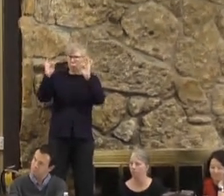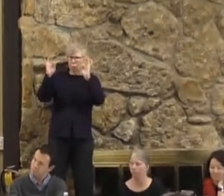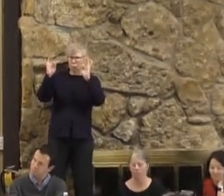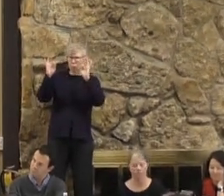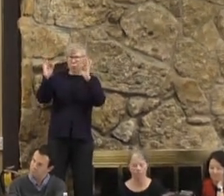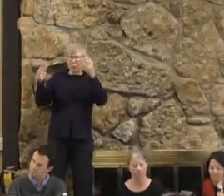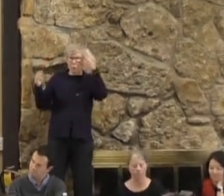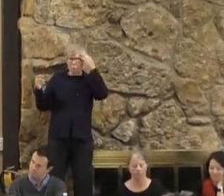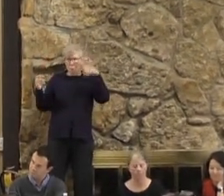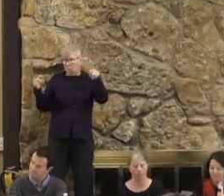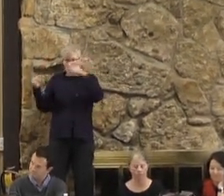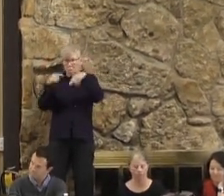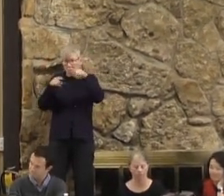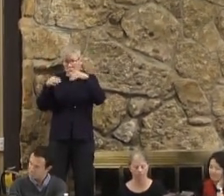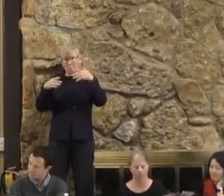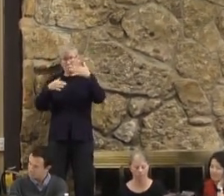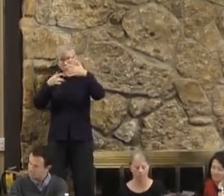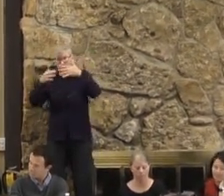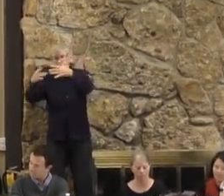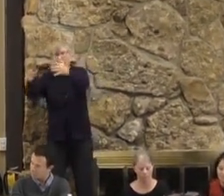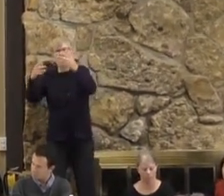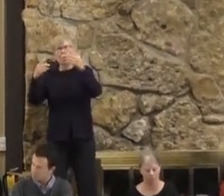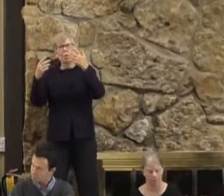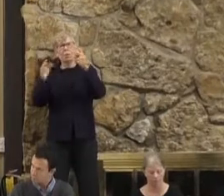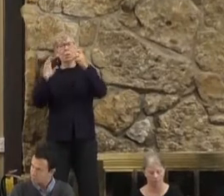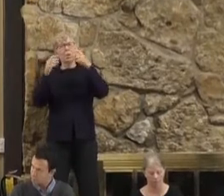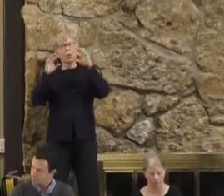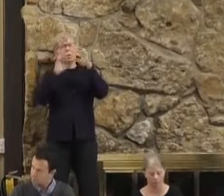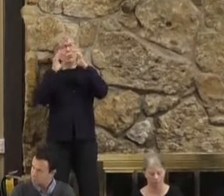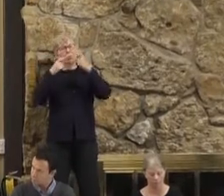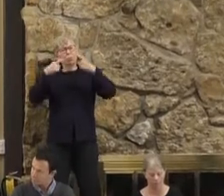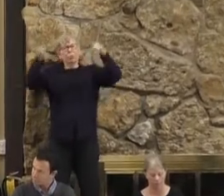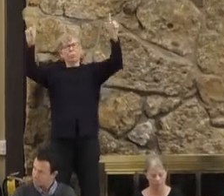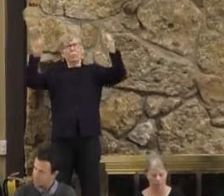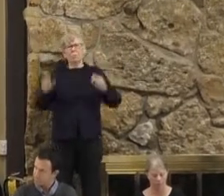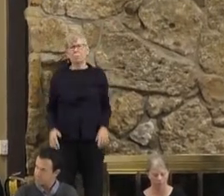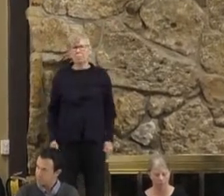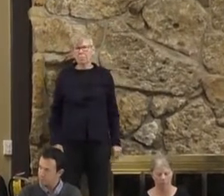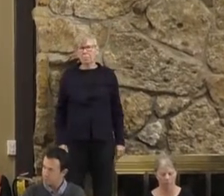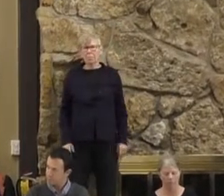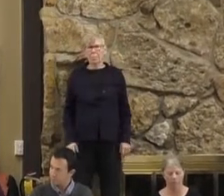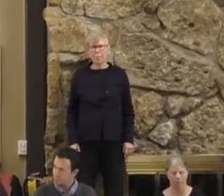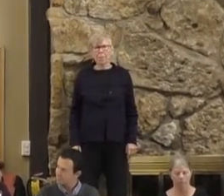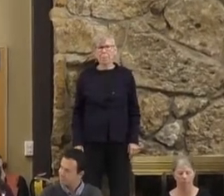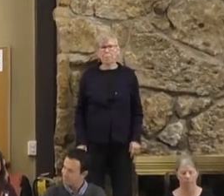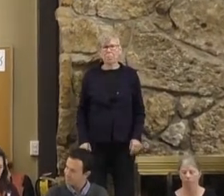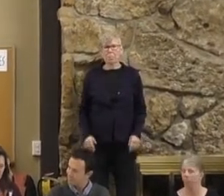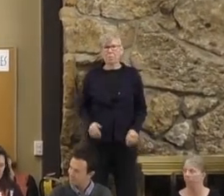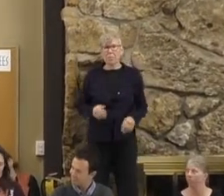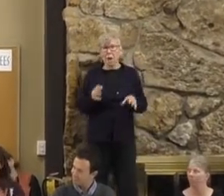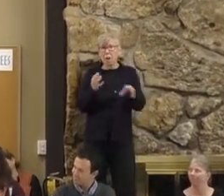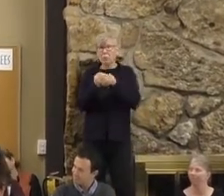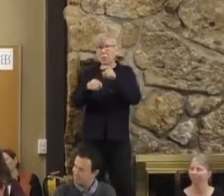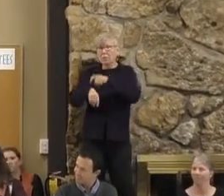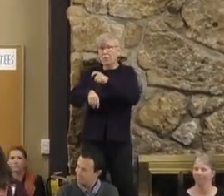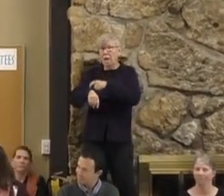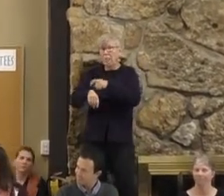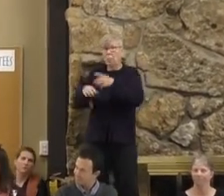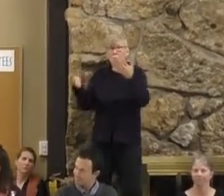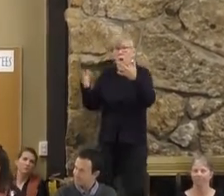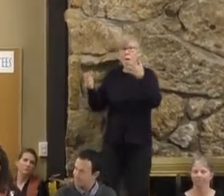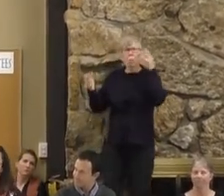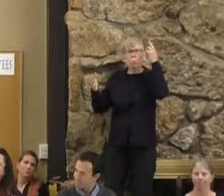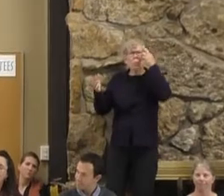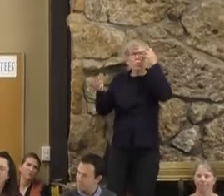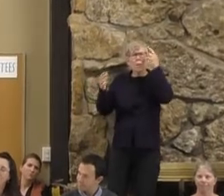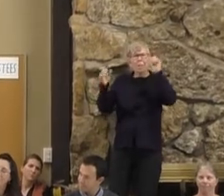Giving that extra time is what the legal people call a reasonable modification of policy, and it's required under the Americans with